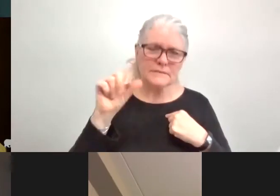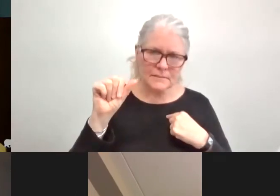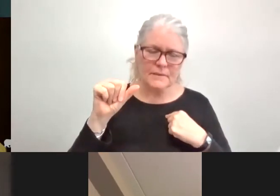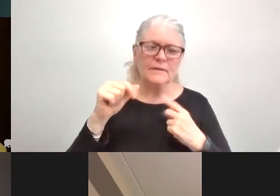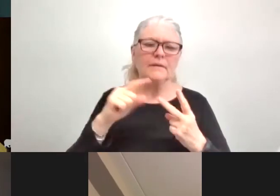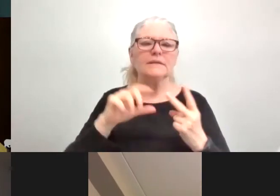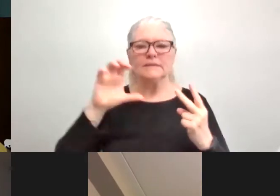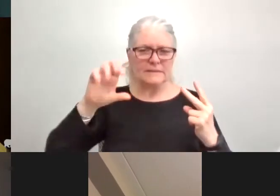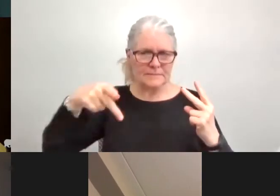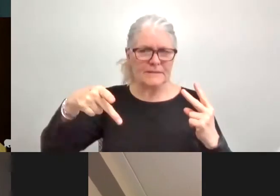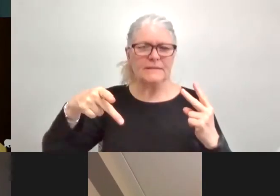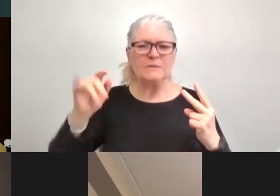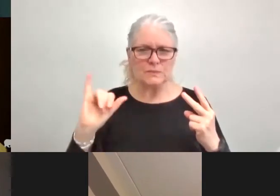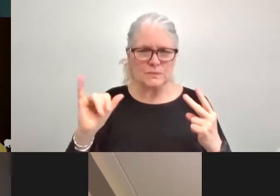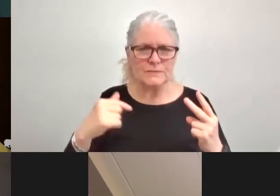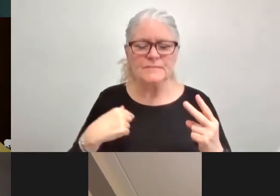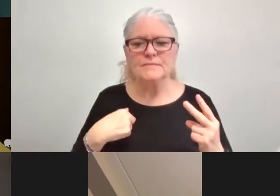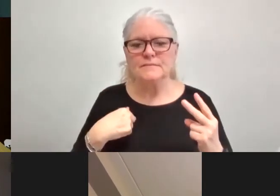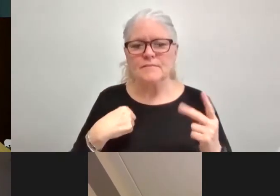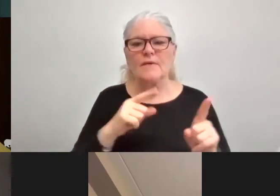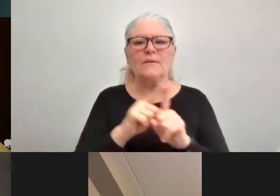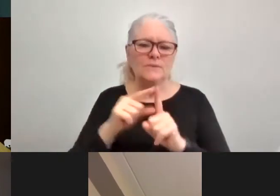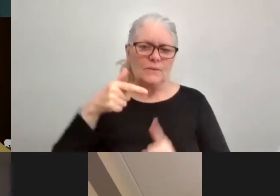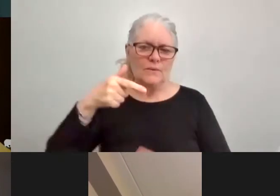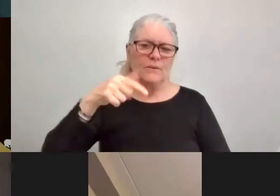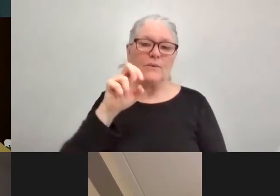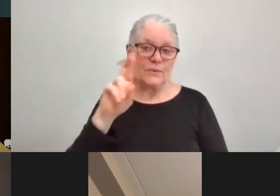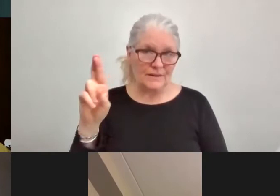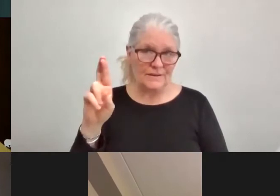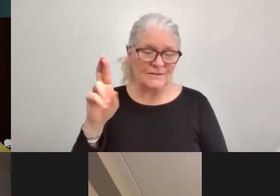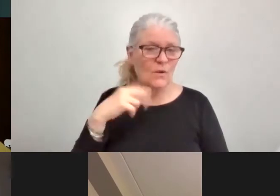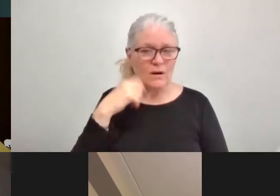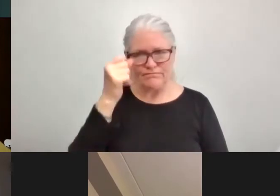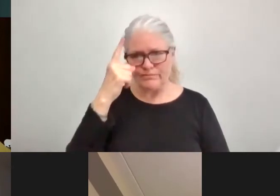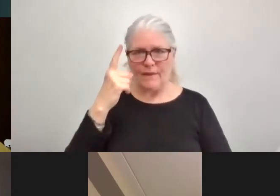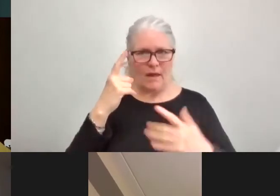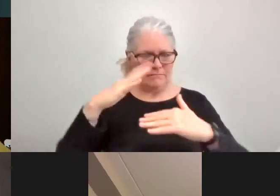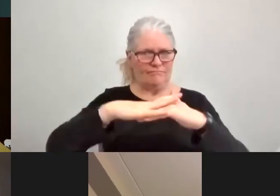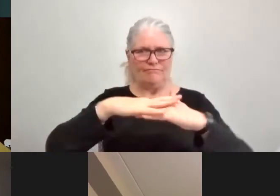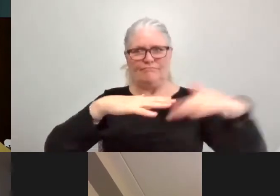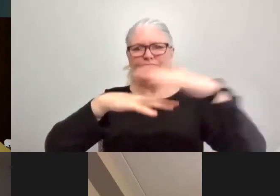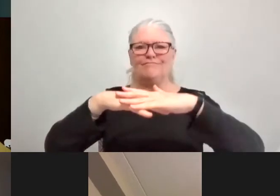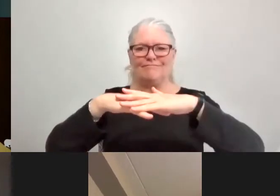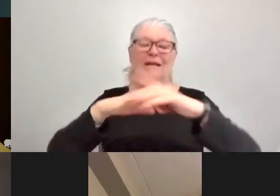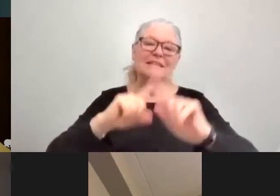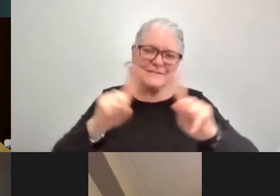palsy as well. And I'm also queer. So I get that intersection, but in a different way.